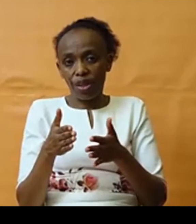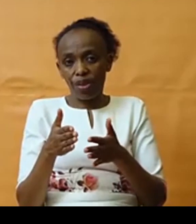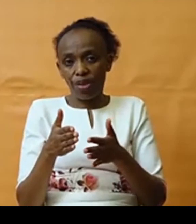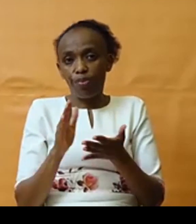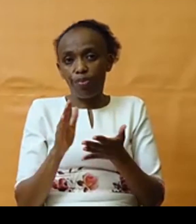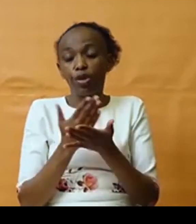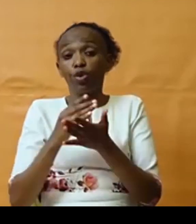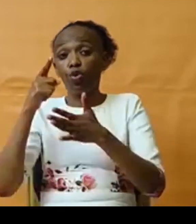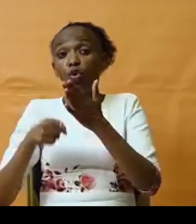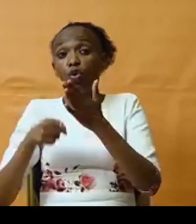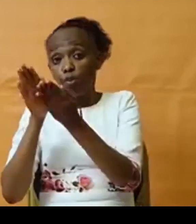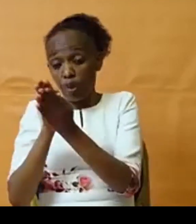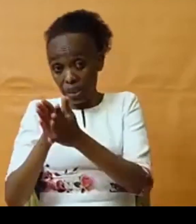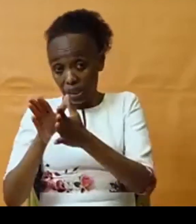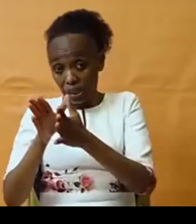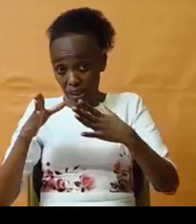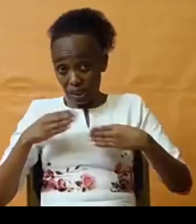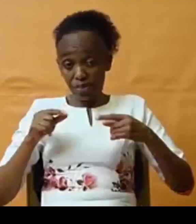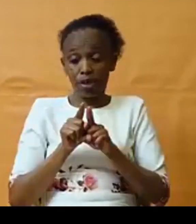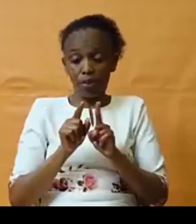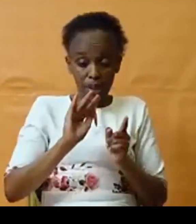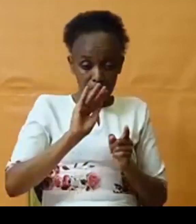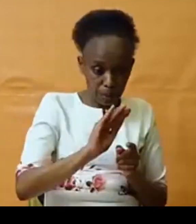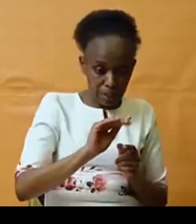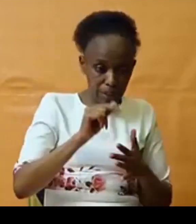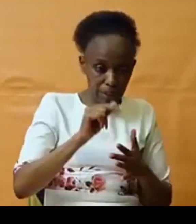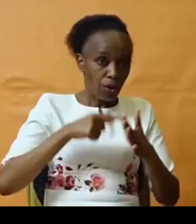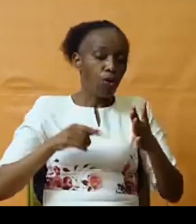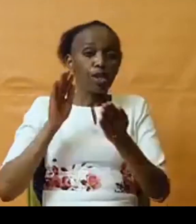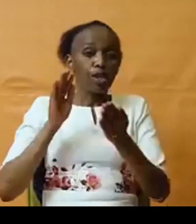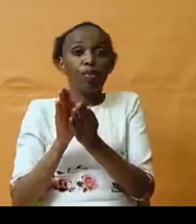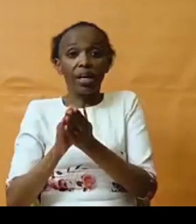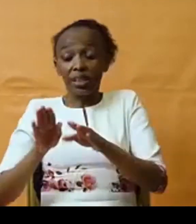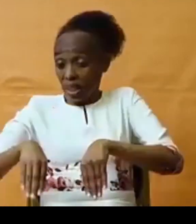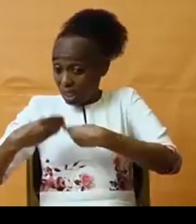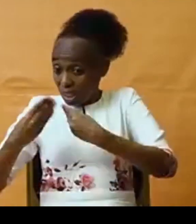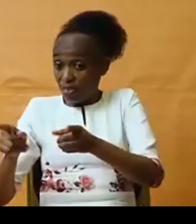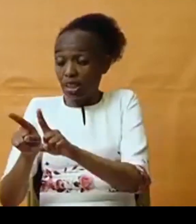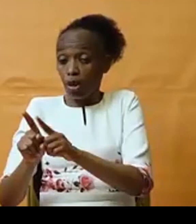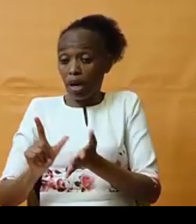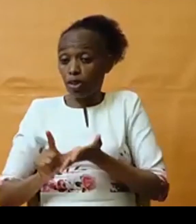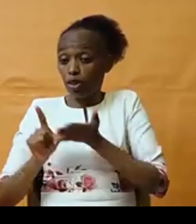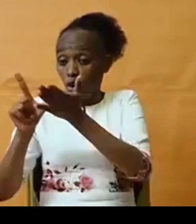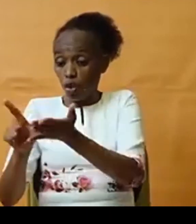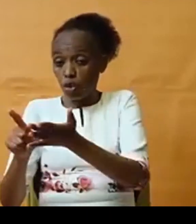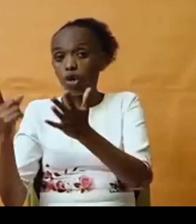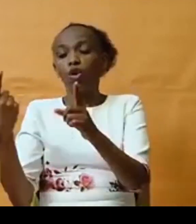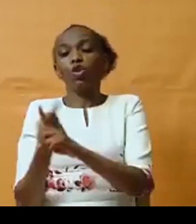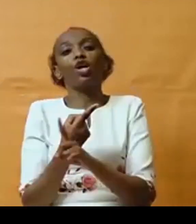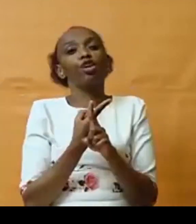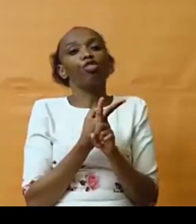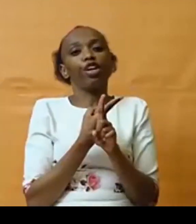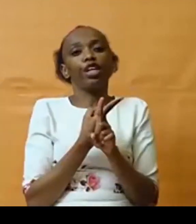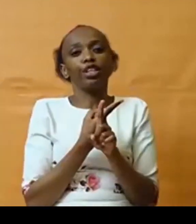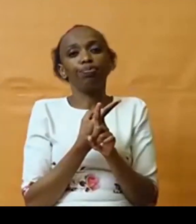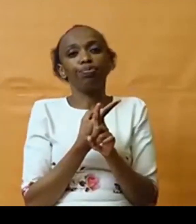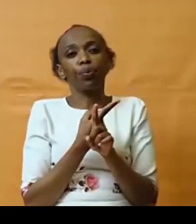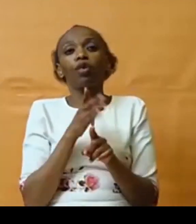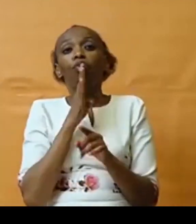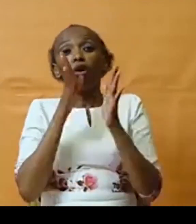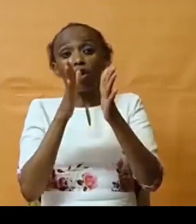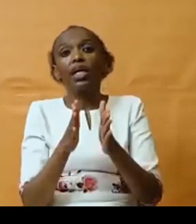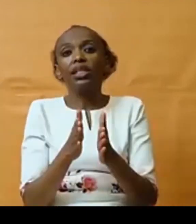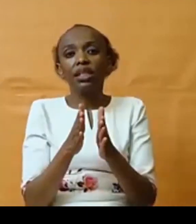what banks receive as deposits and what banks give out as loans to the different